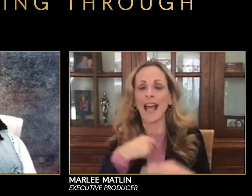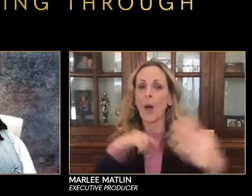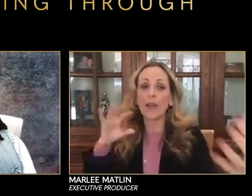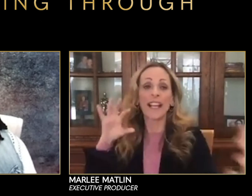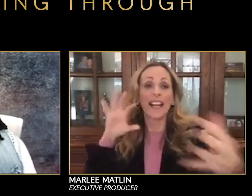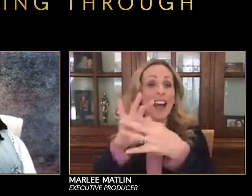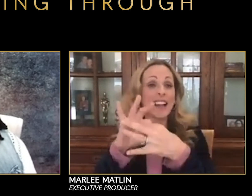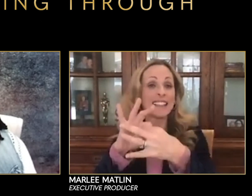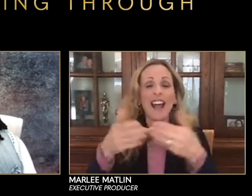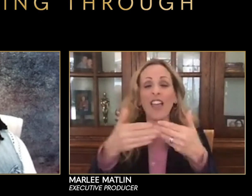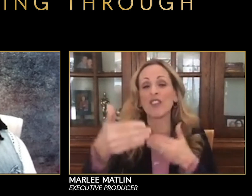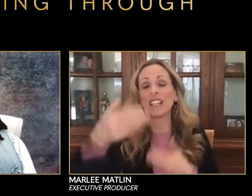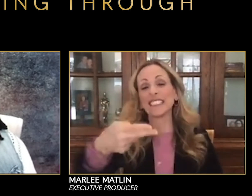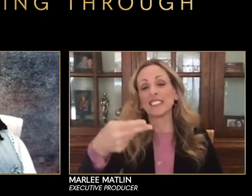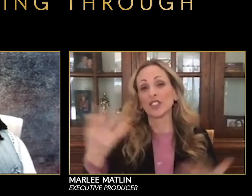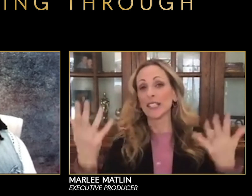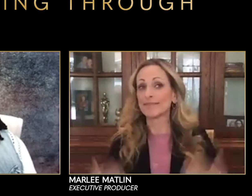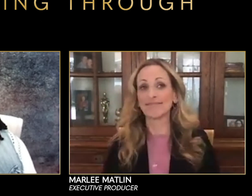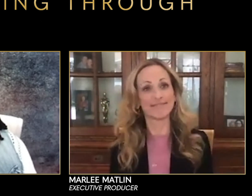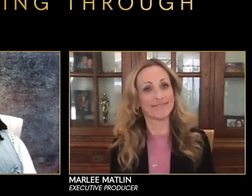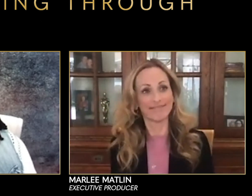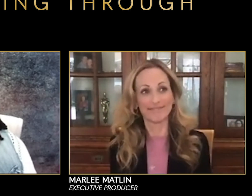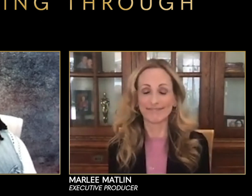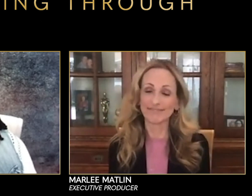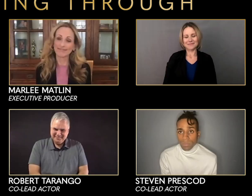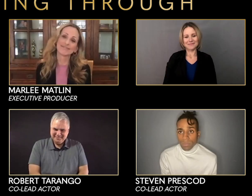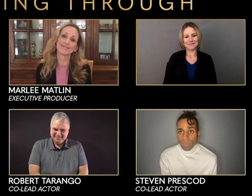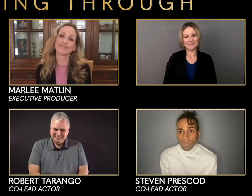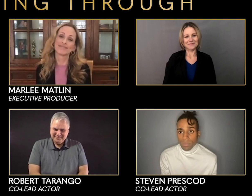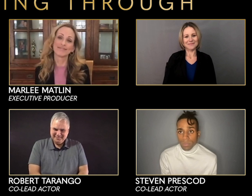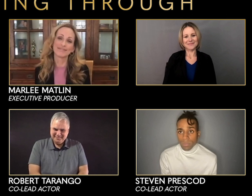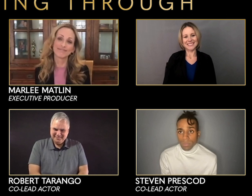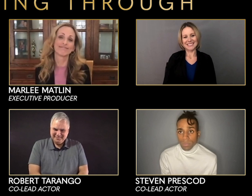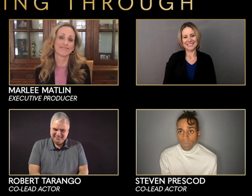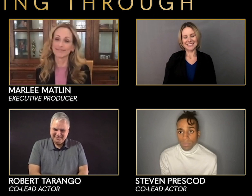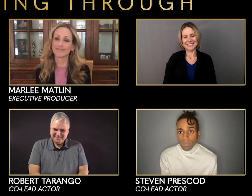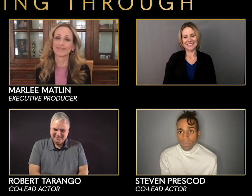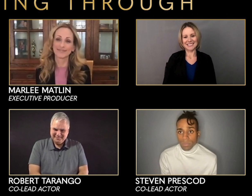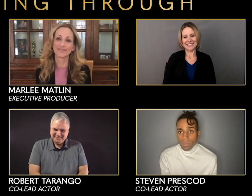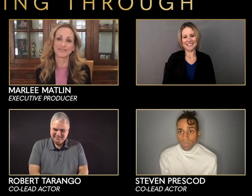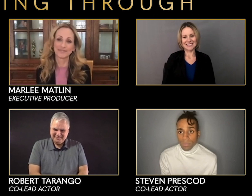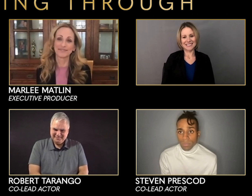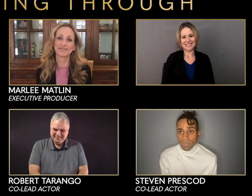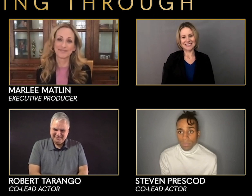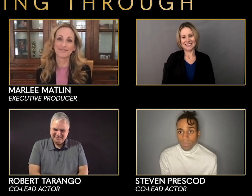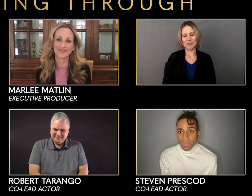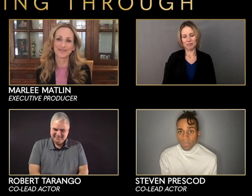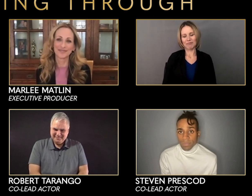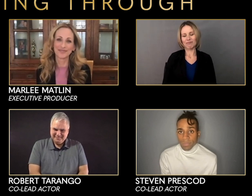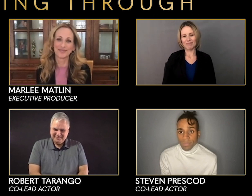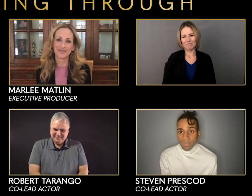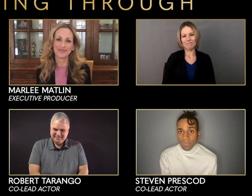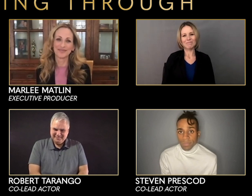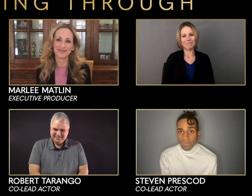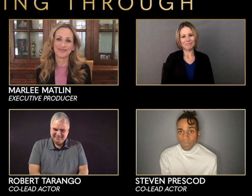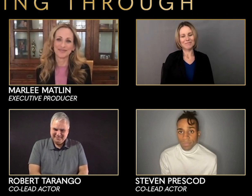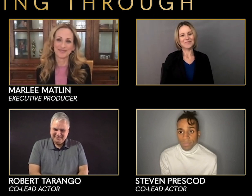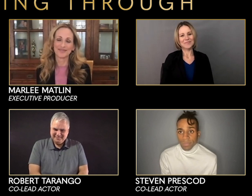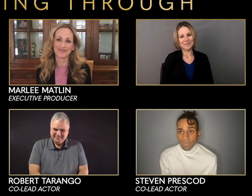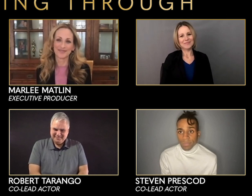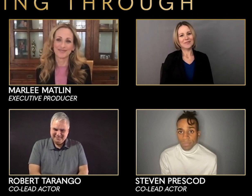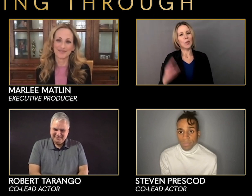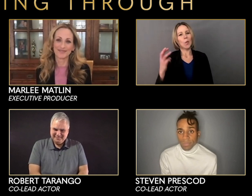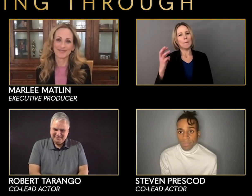film, the first moment, I was hooked. And we connected, and I can say that the rest is history because I had to hop on. I really did.